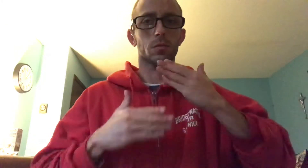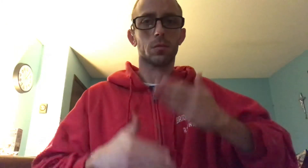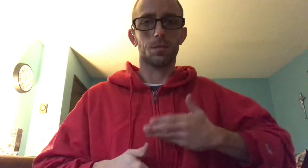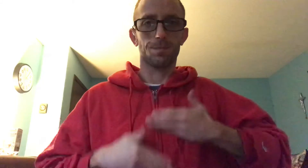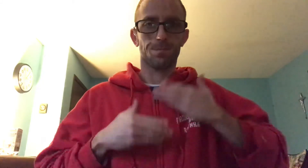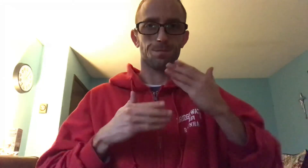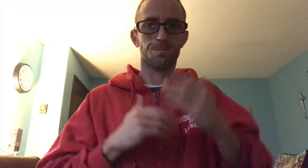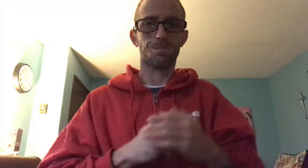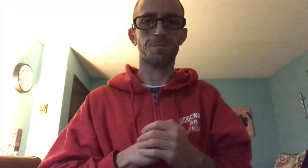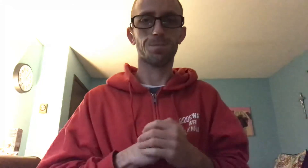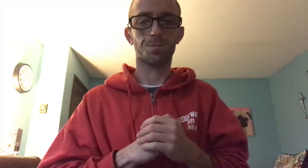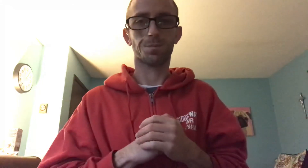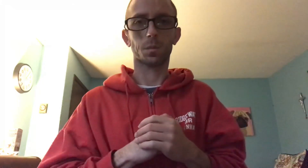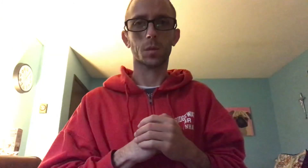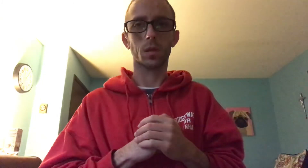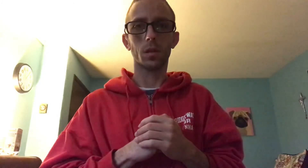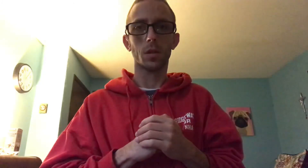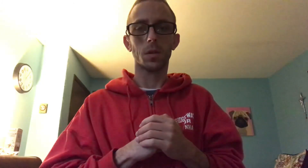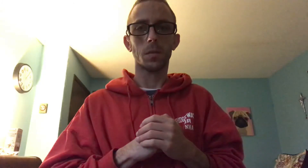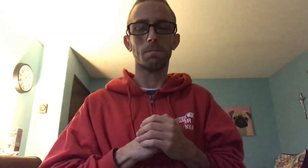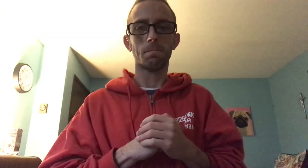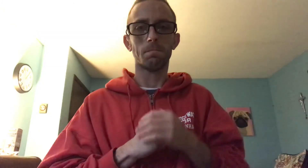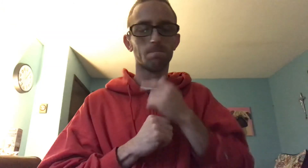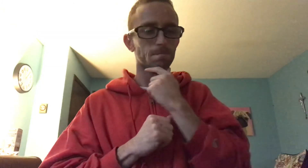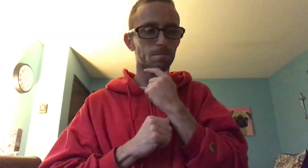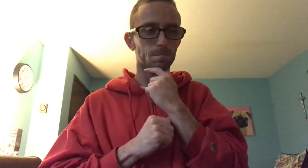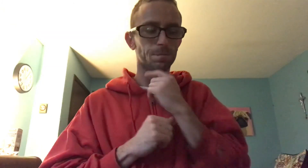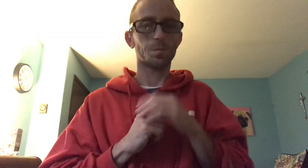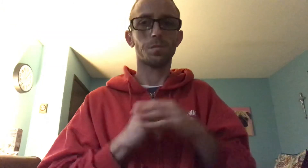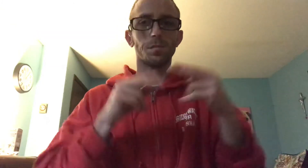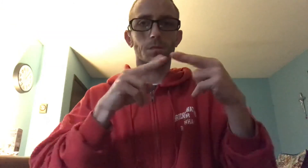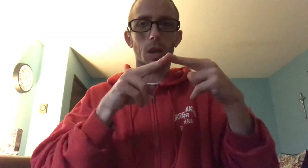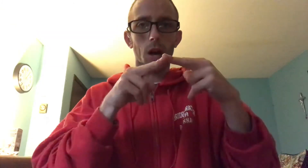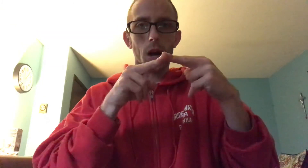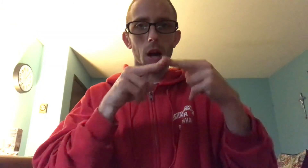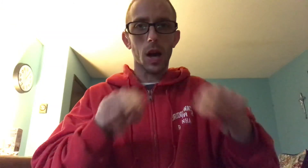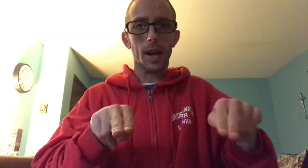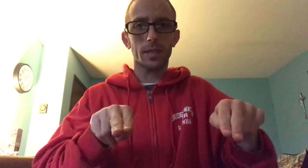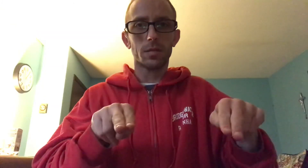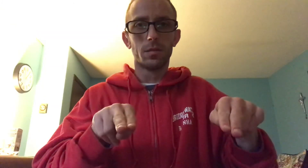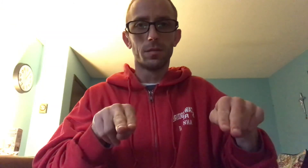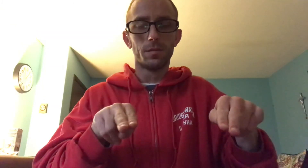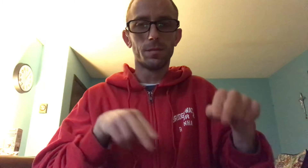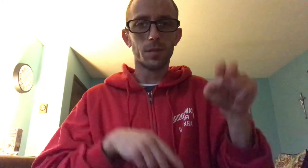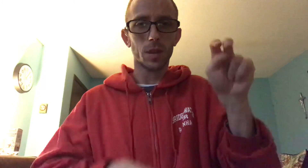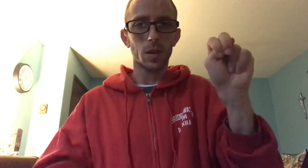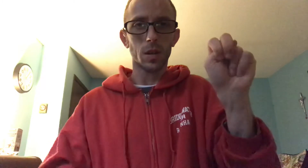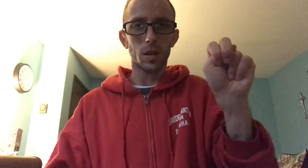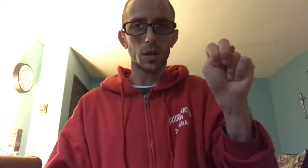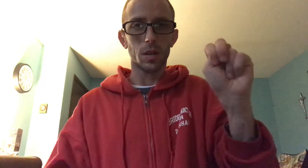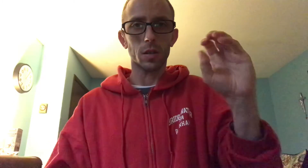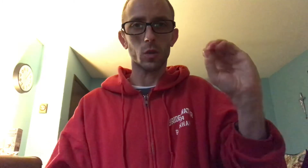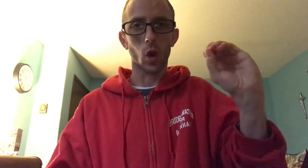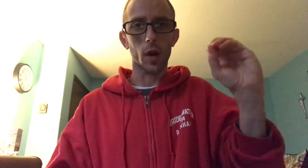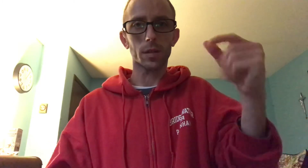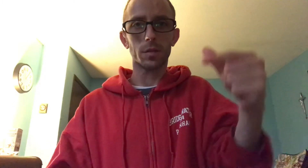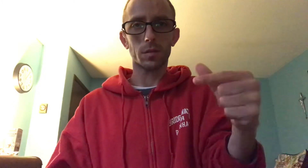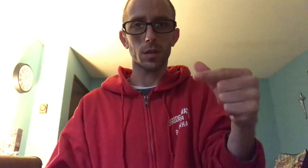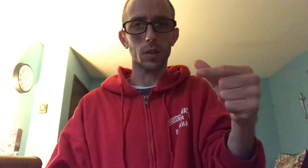egg, gnoink, egg